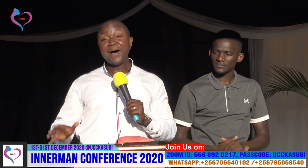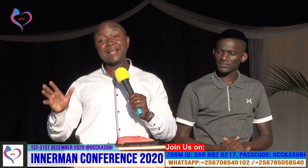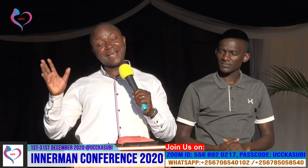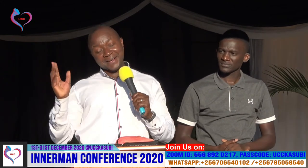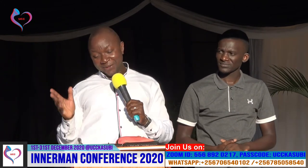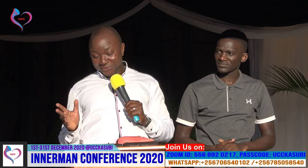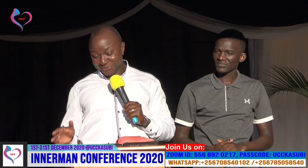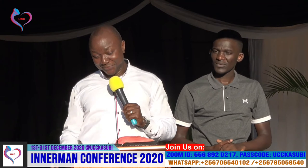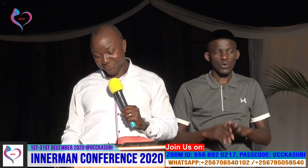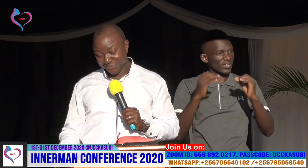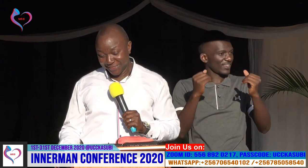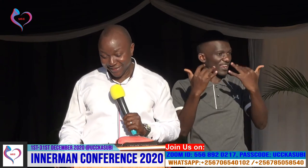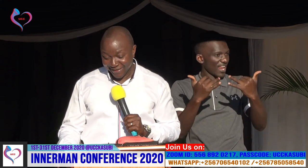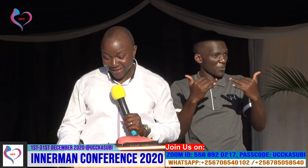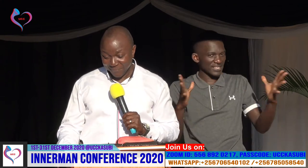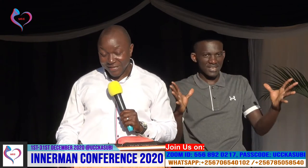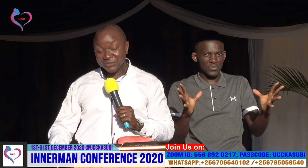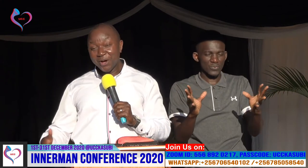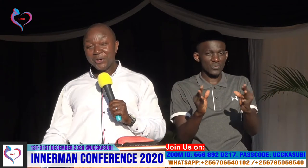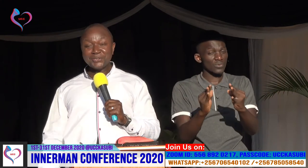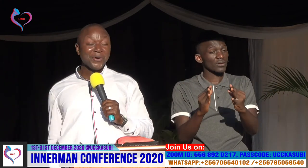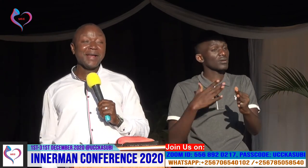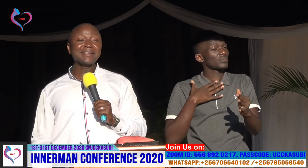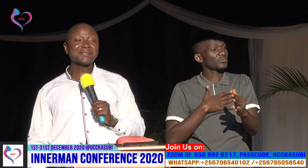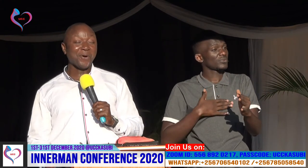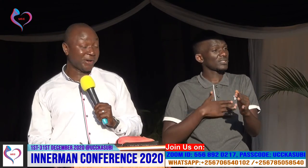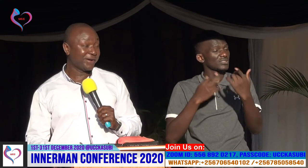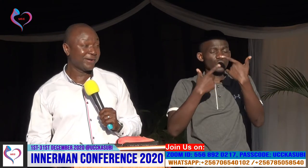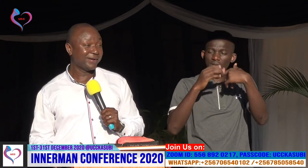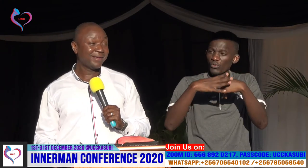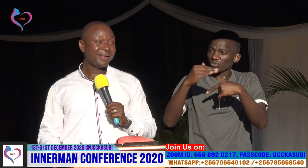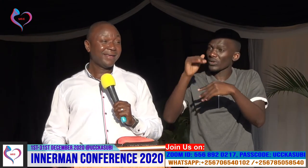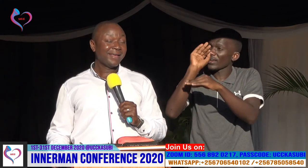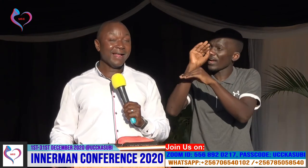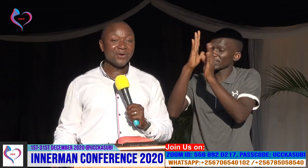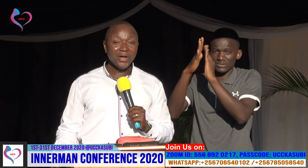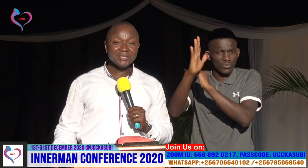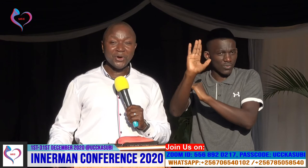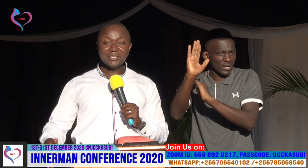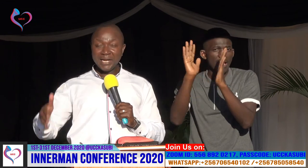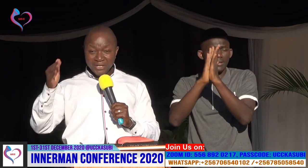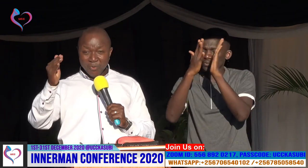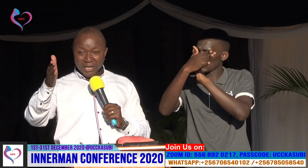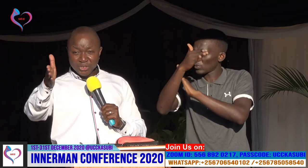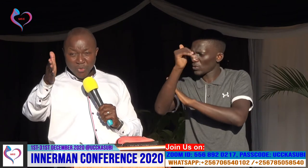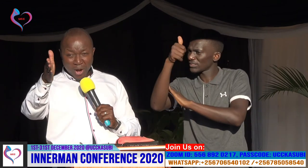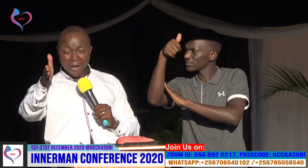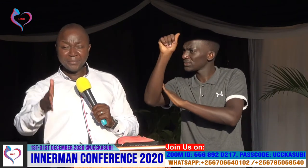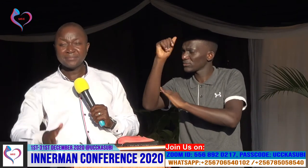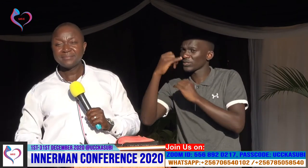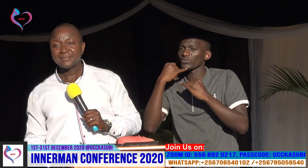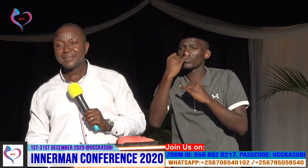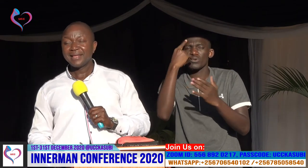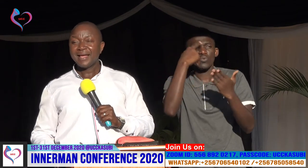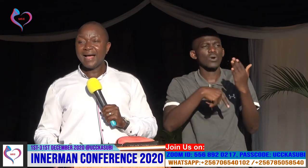But now as I close, please, we are going to go and ask God. And God is going to tell you what you